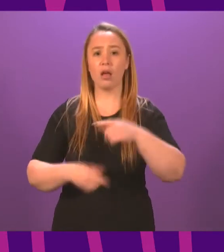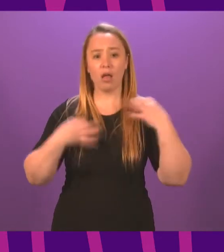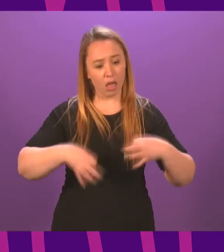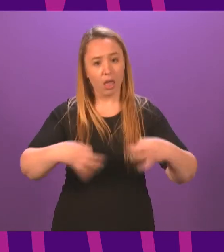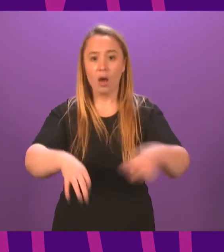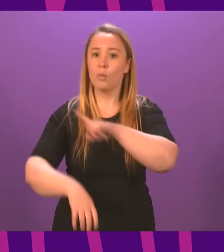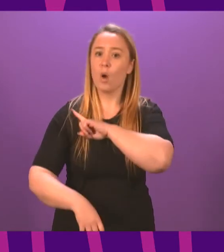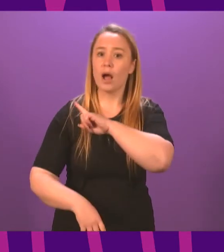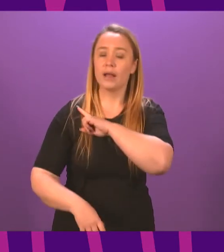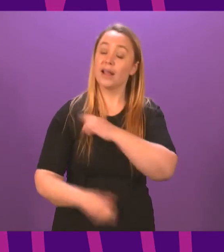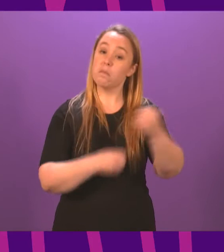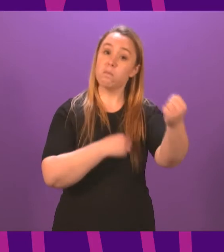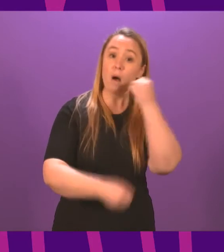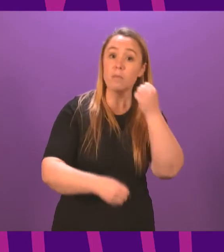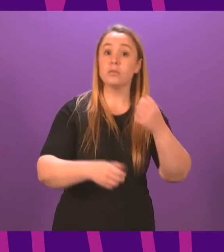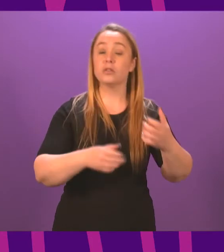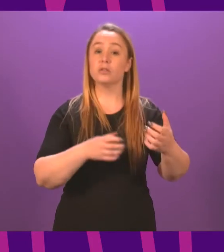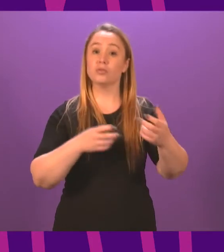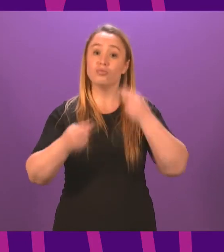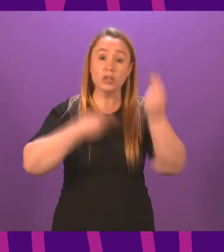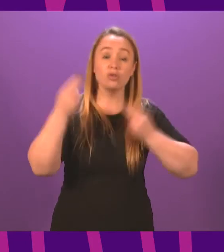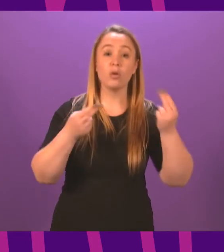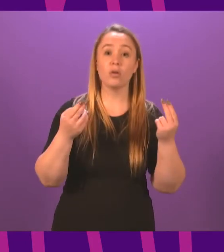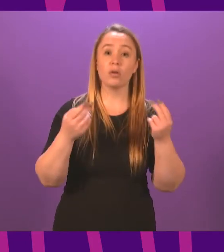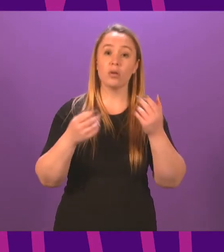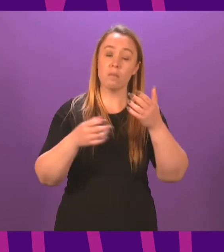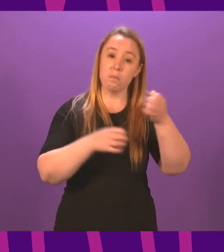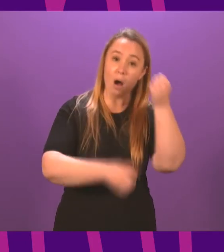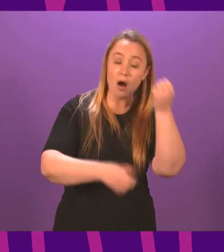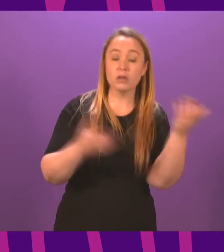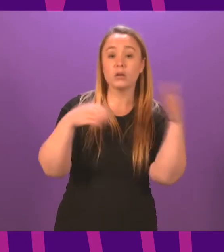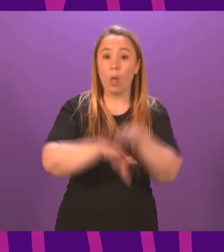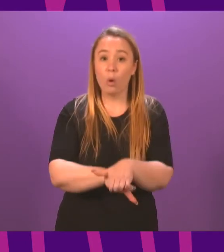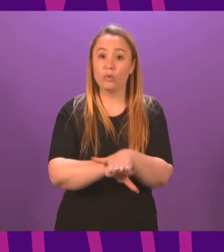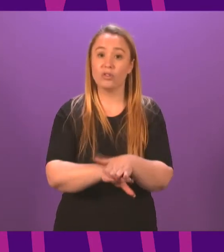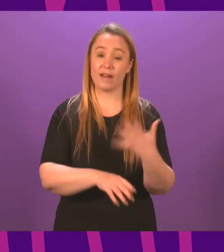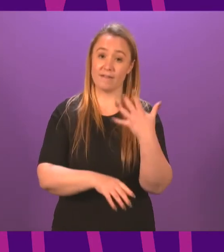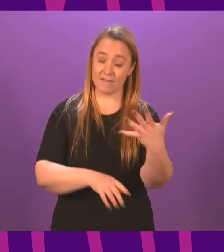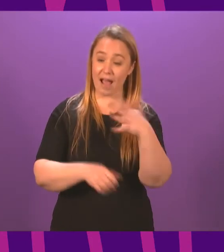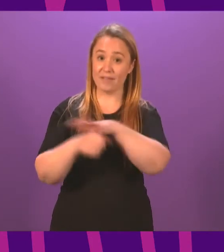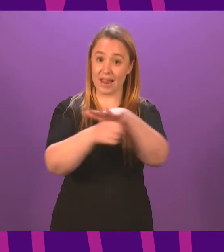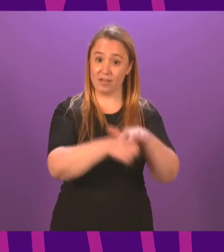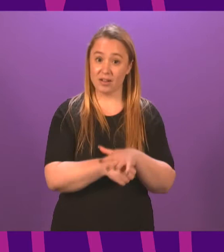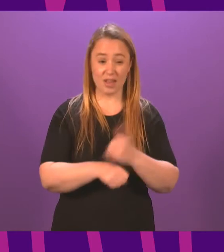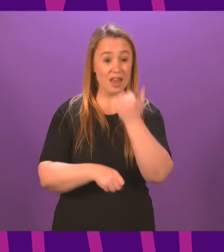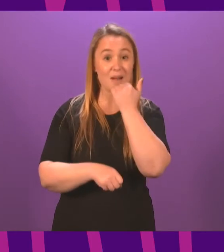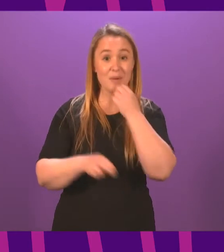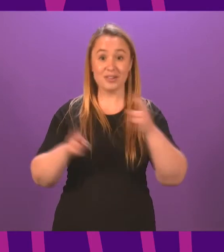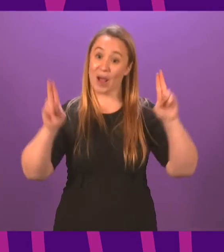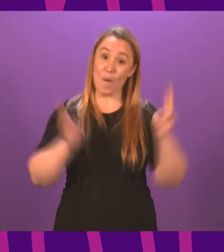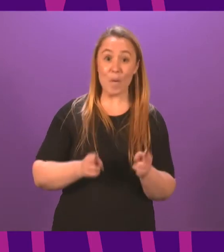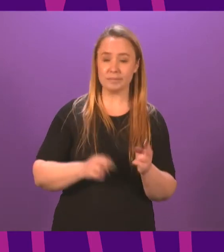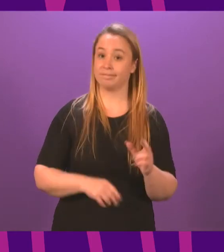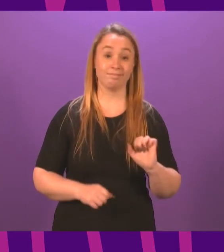noticed that despite many pubs, bars and restaurants being closed in 5 local authority areas in October, case numbers have barely improved in those